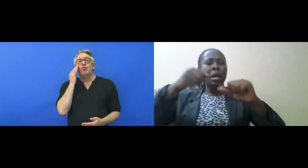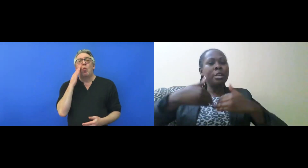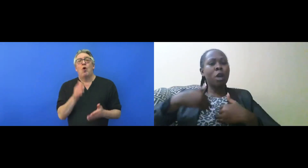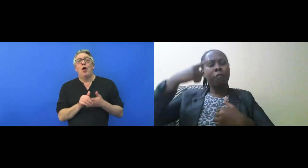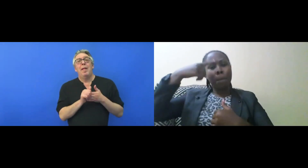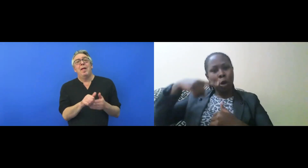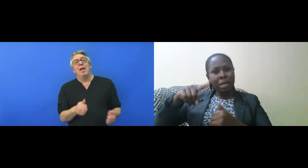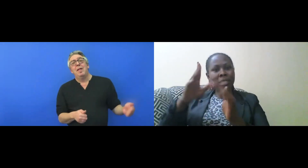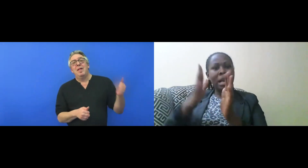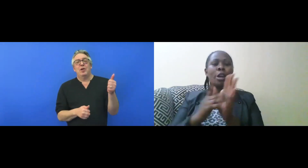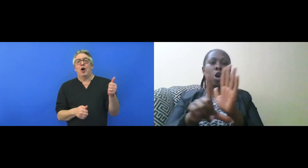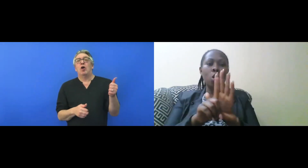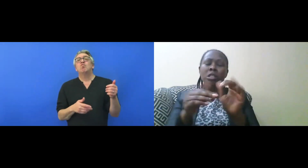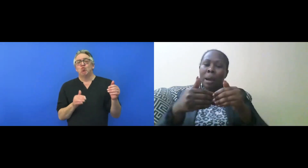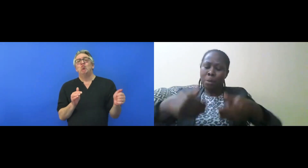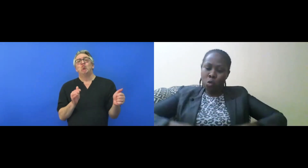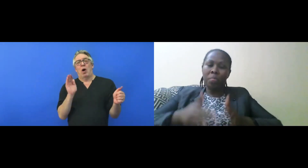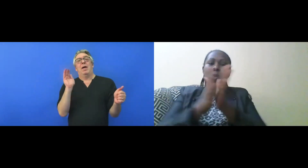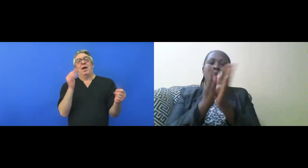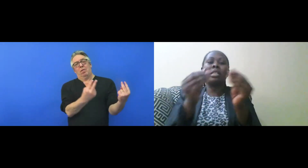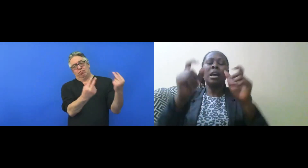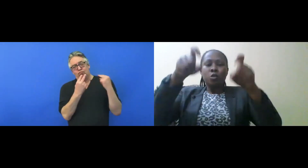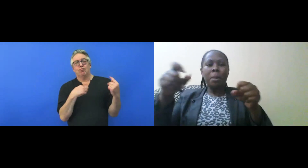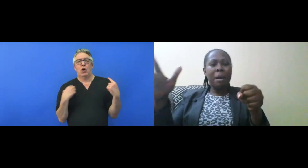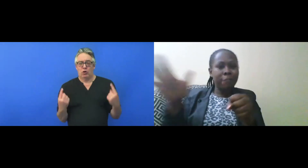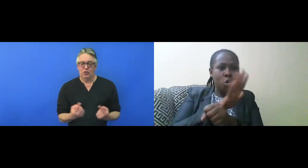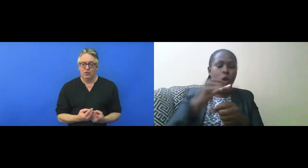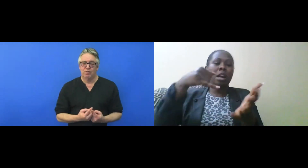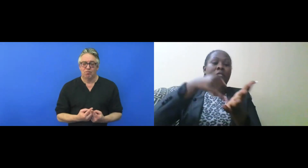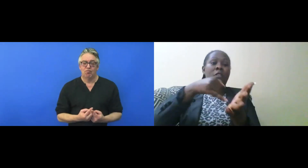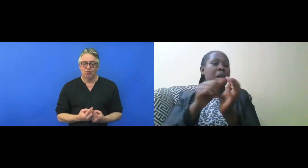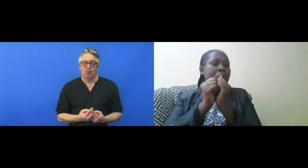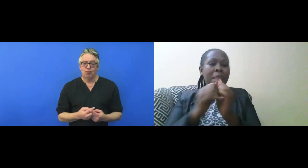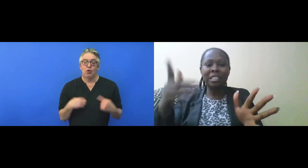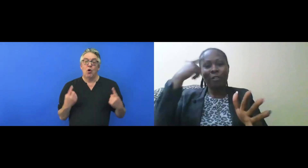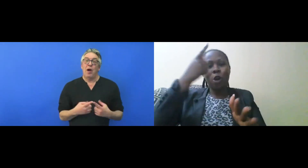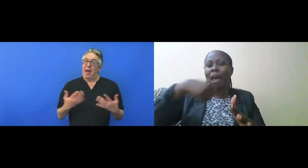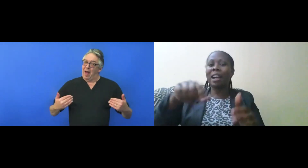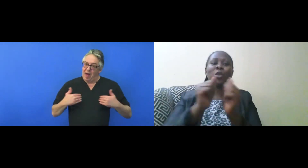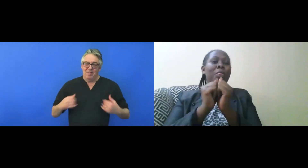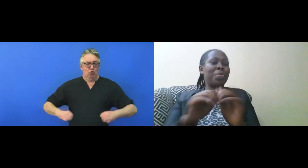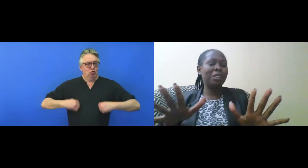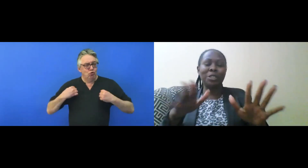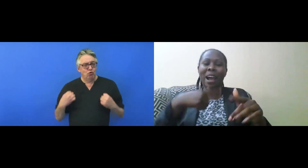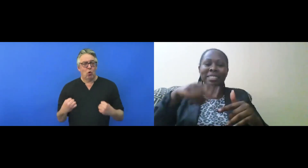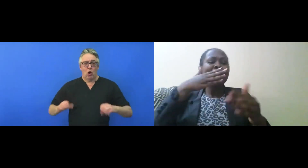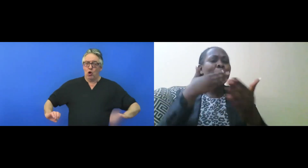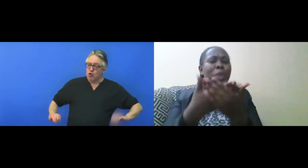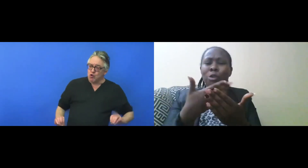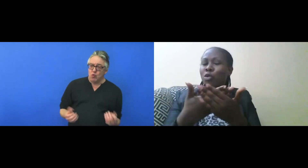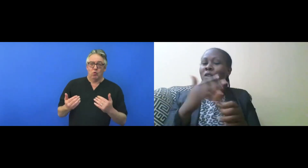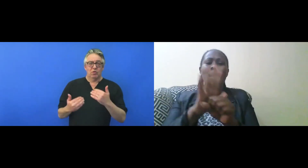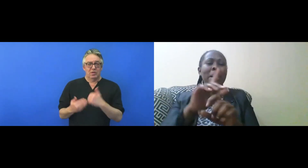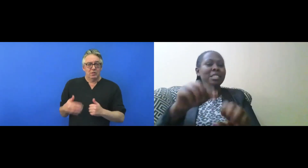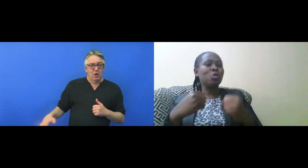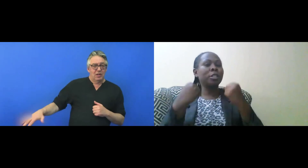with disability to participate. We need to have policies and regulations put in place to be fully involved.